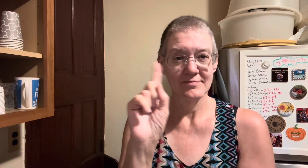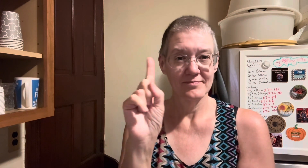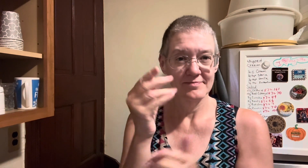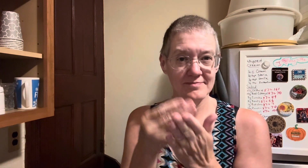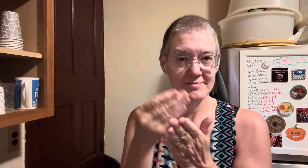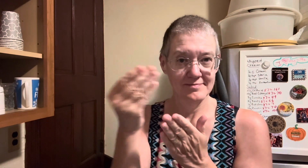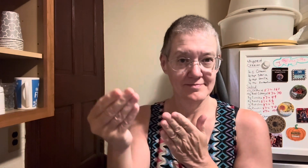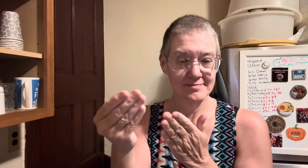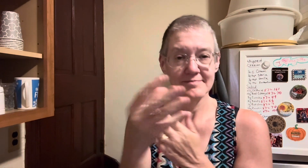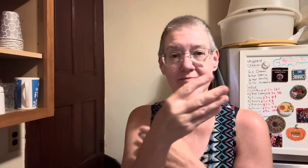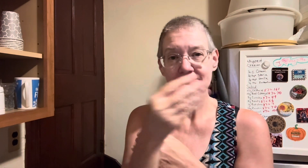store locator.